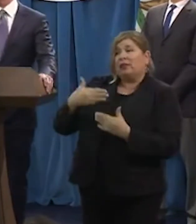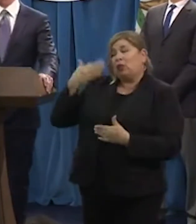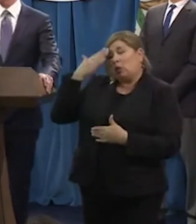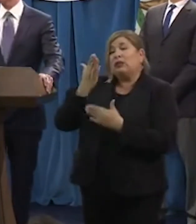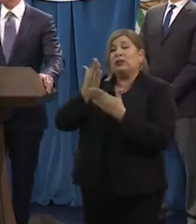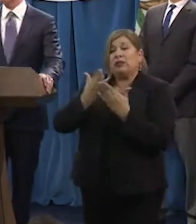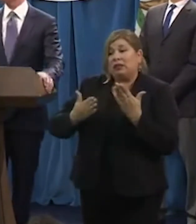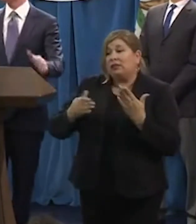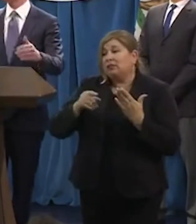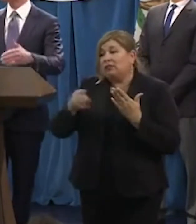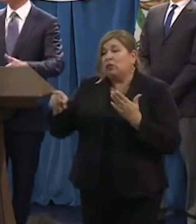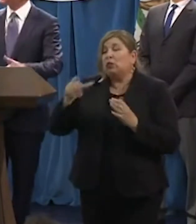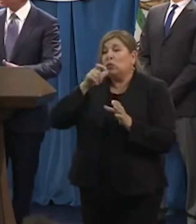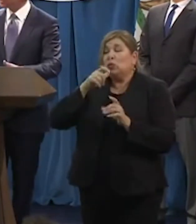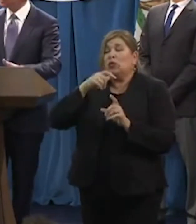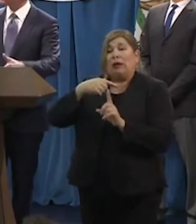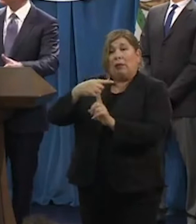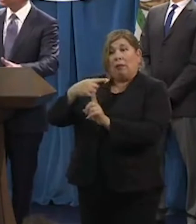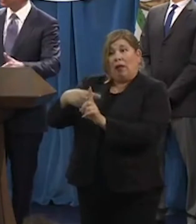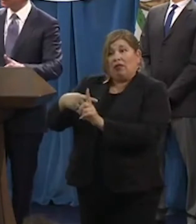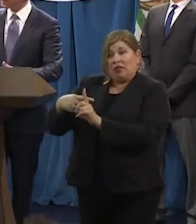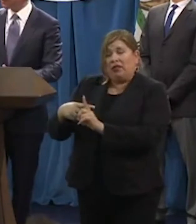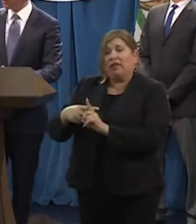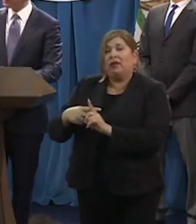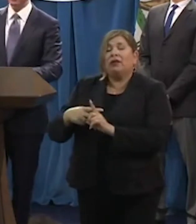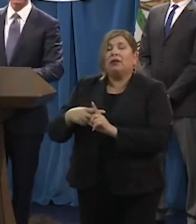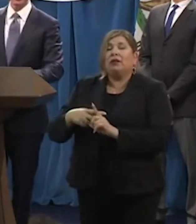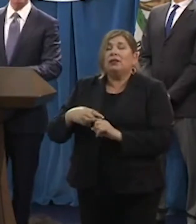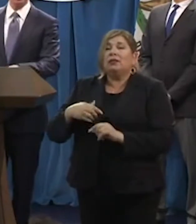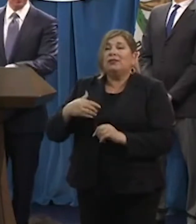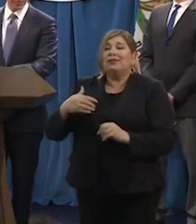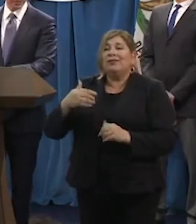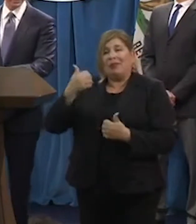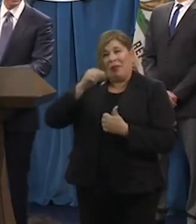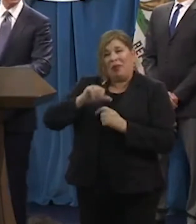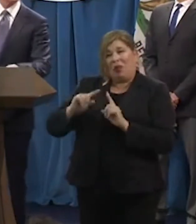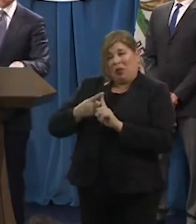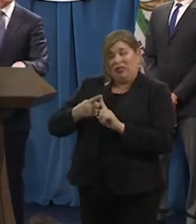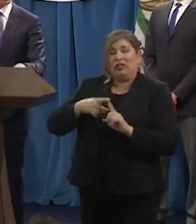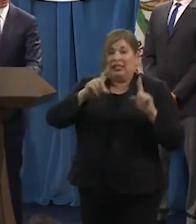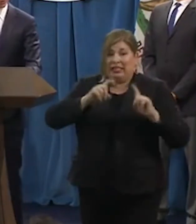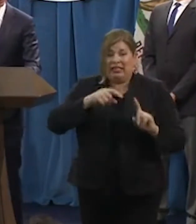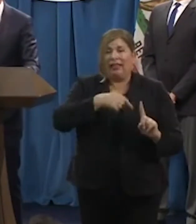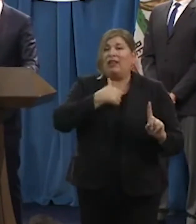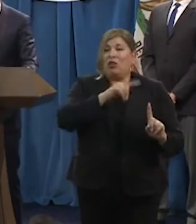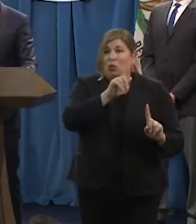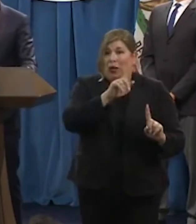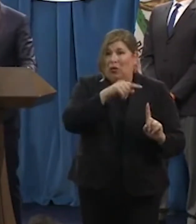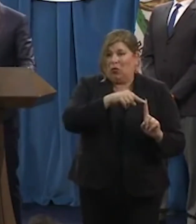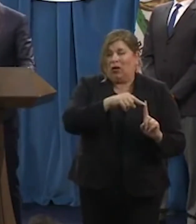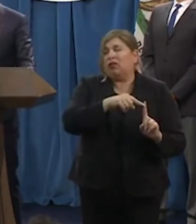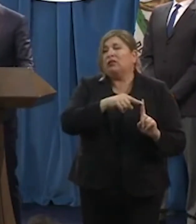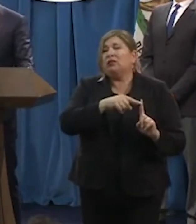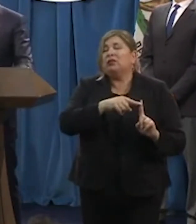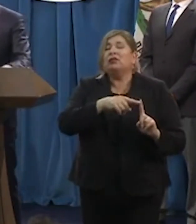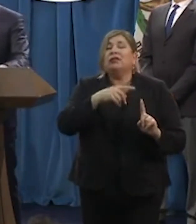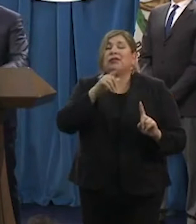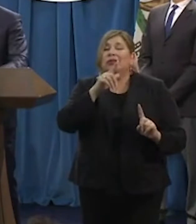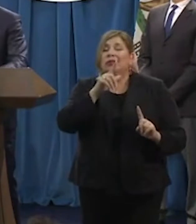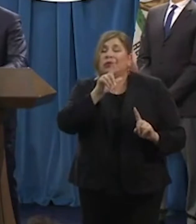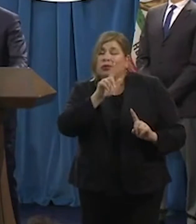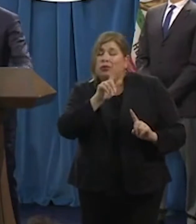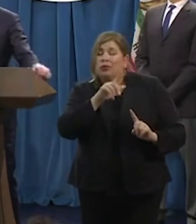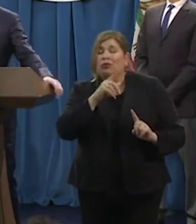tested positive that have come off the ship, in addition to the 21 that were originally tested, 2 that were